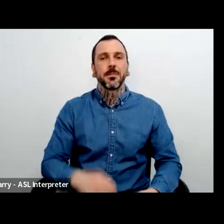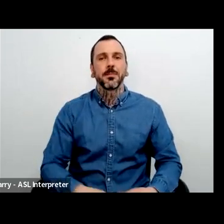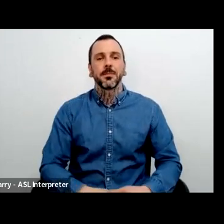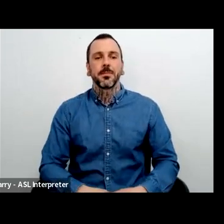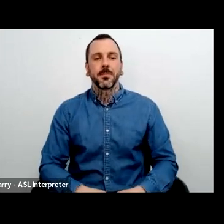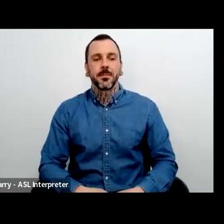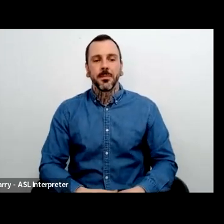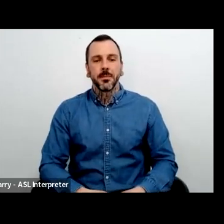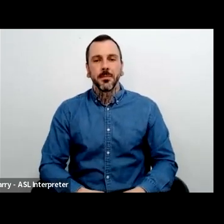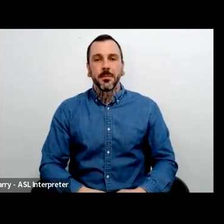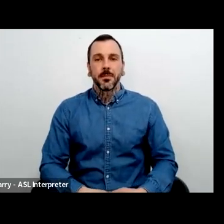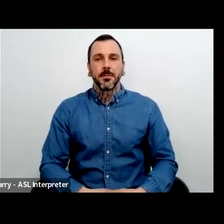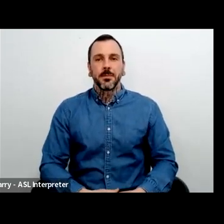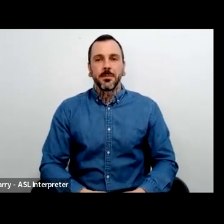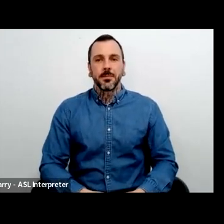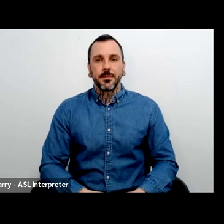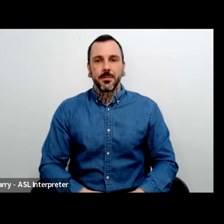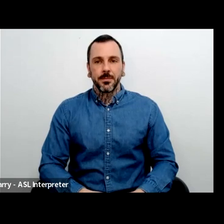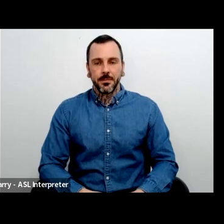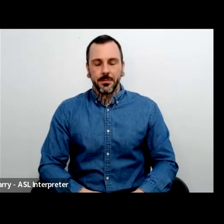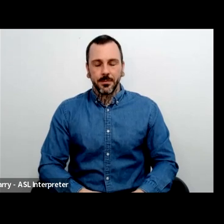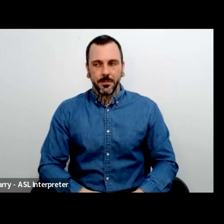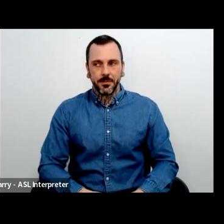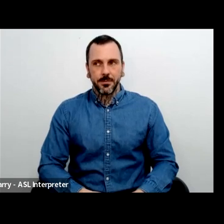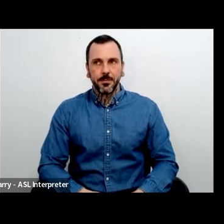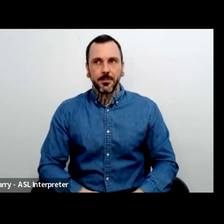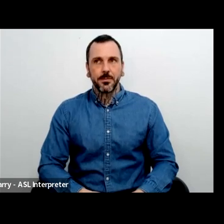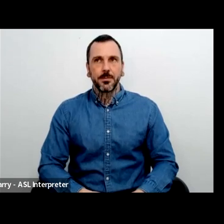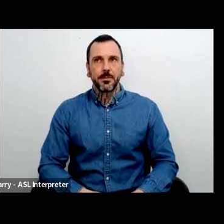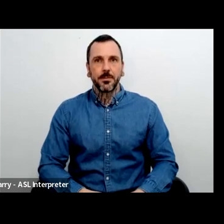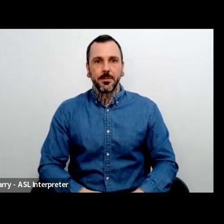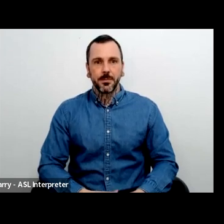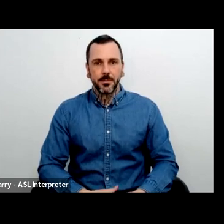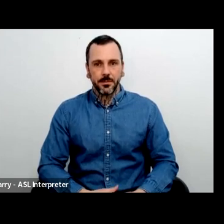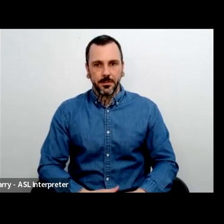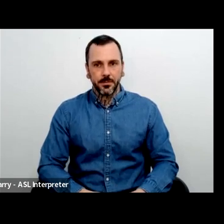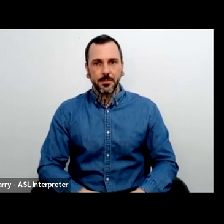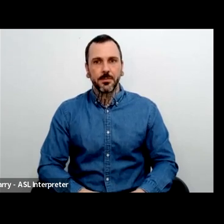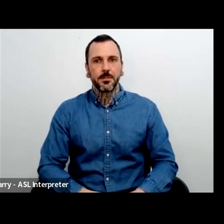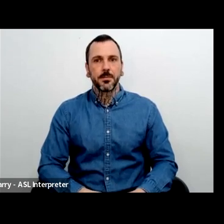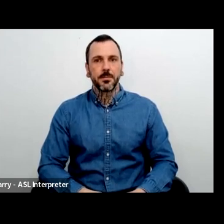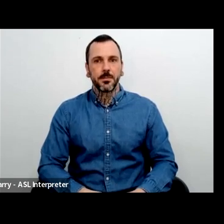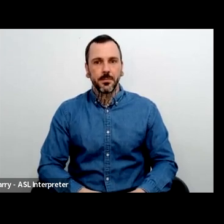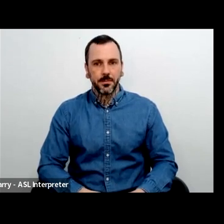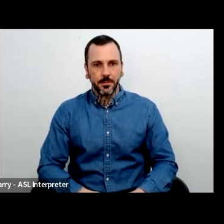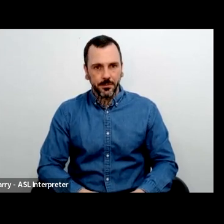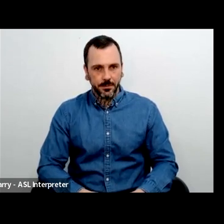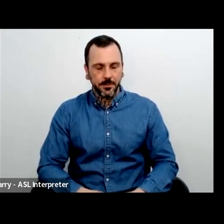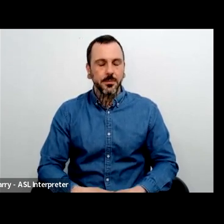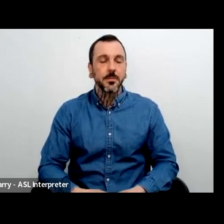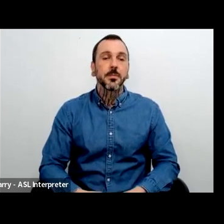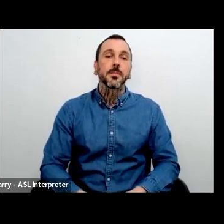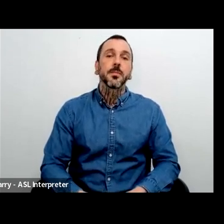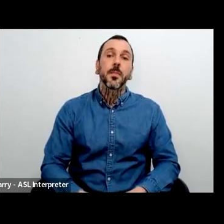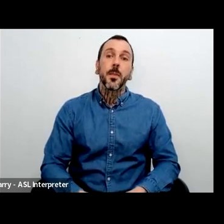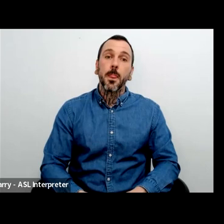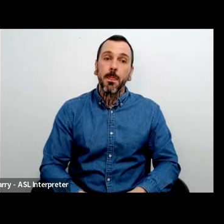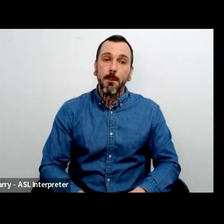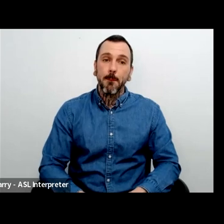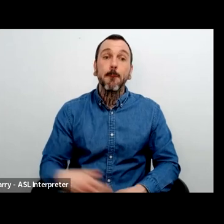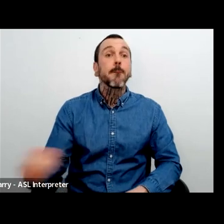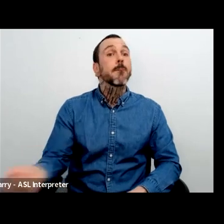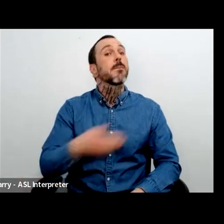we need to frame it in the overall discussion of the public's failing trust